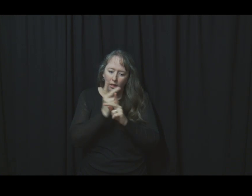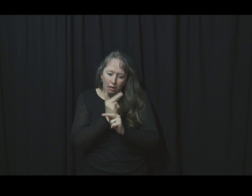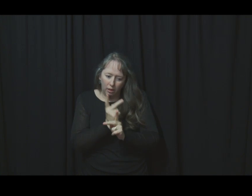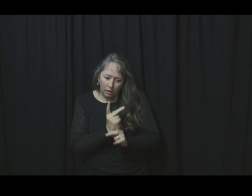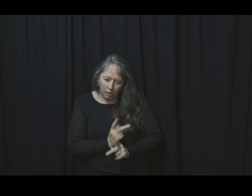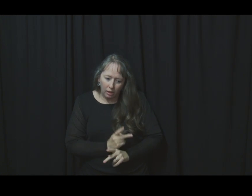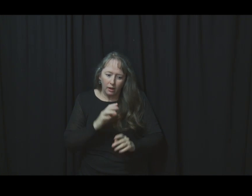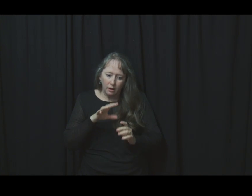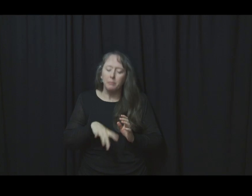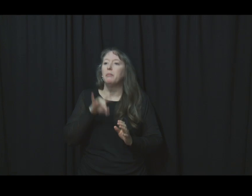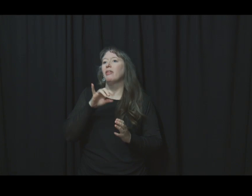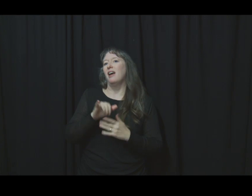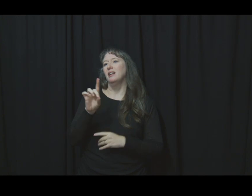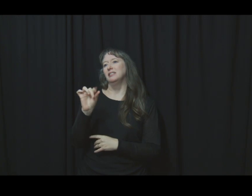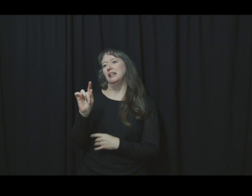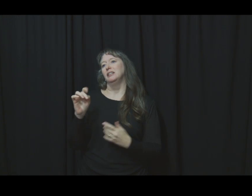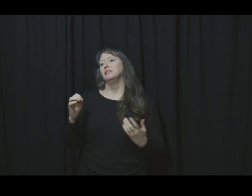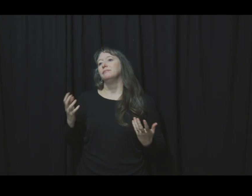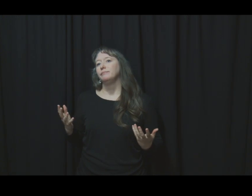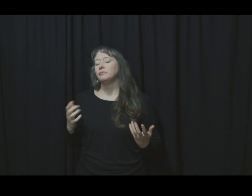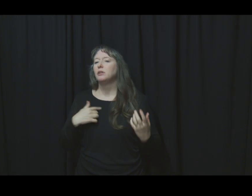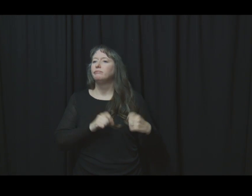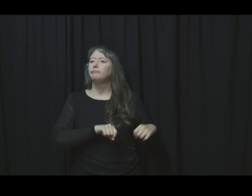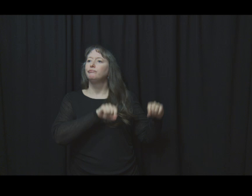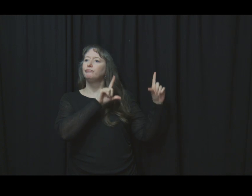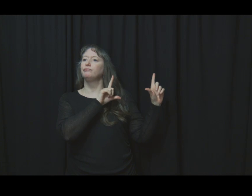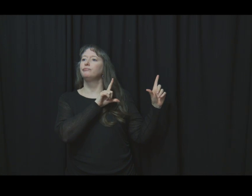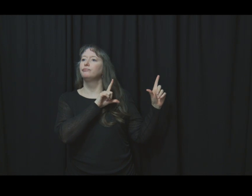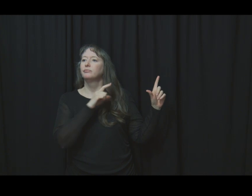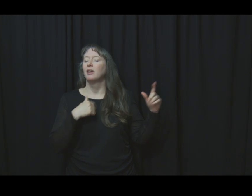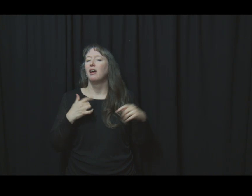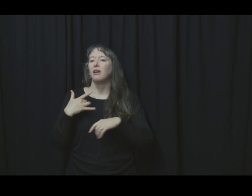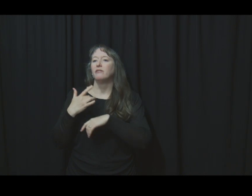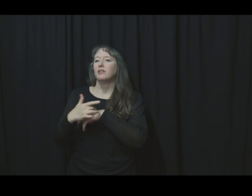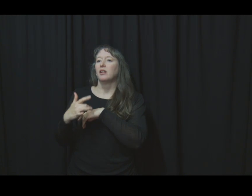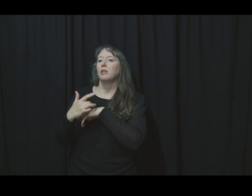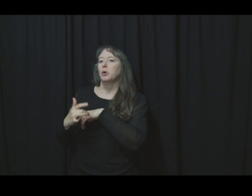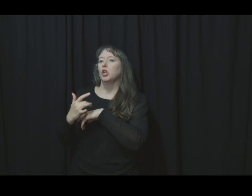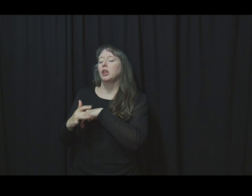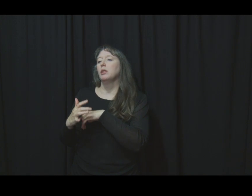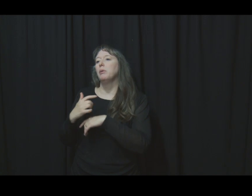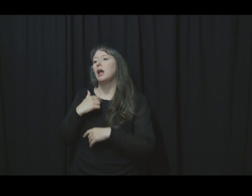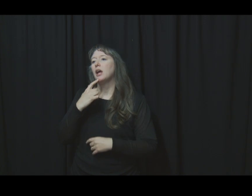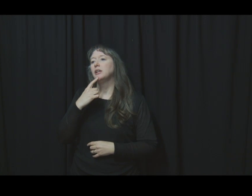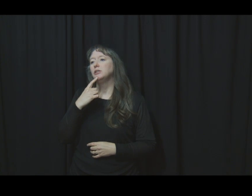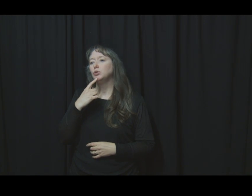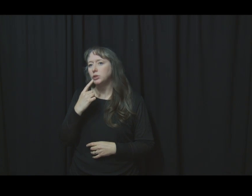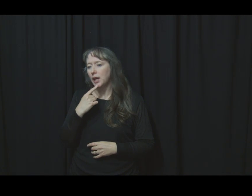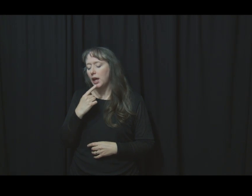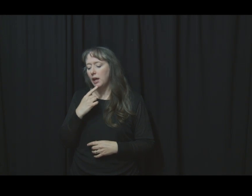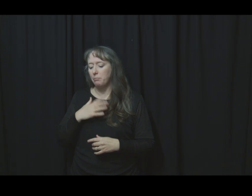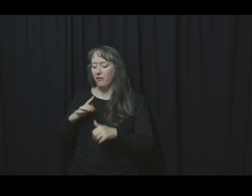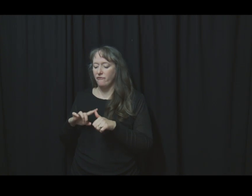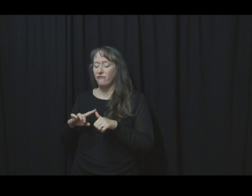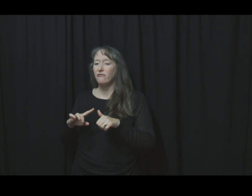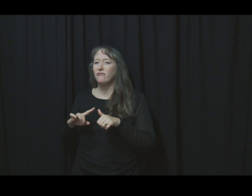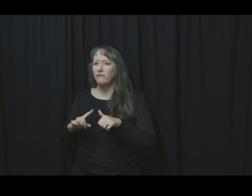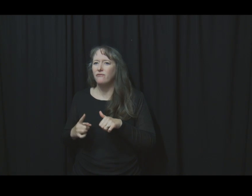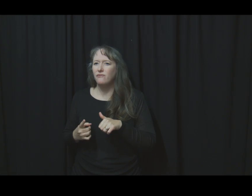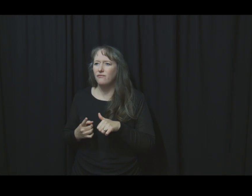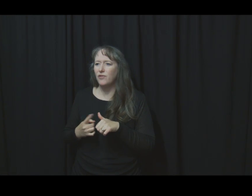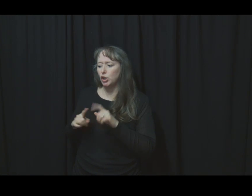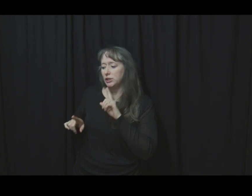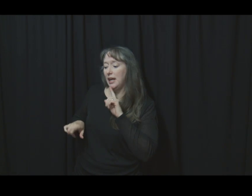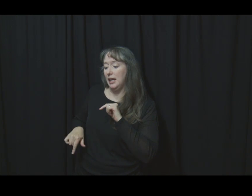was making, and I just put this slide back up because I happen to just have it here, and that is, I said at the end of my first rebuttal time that there are hundreds of